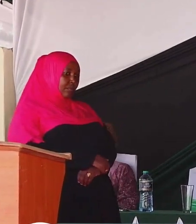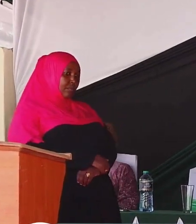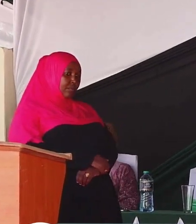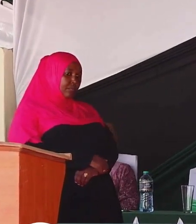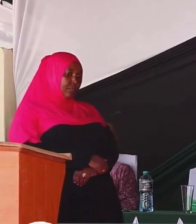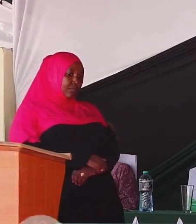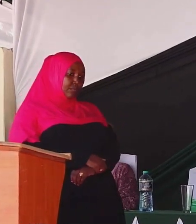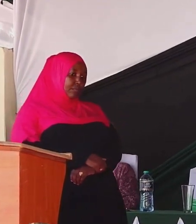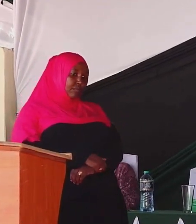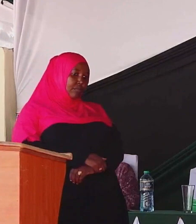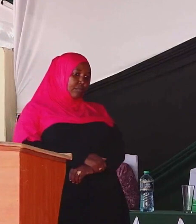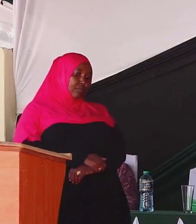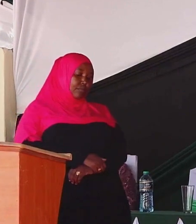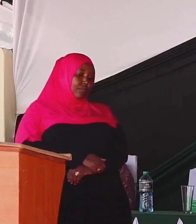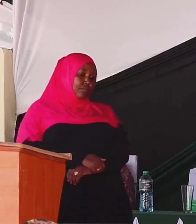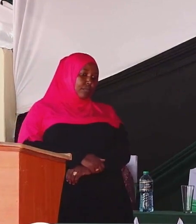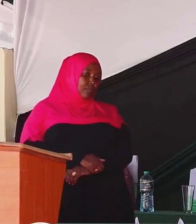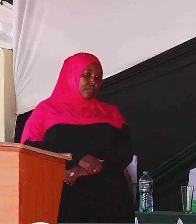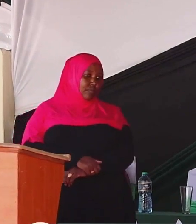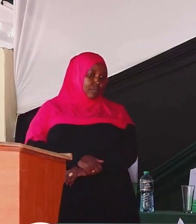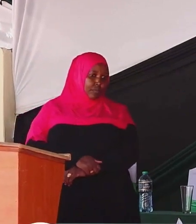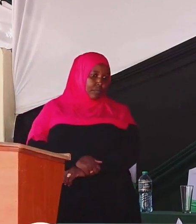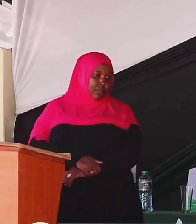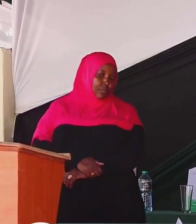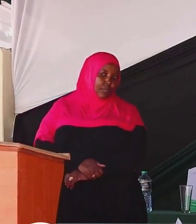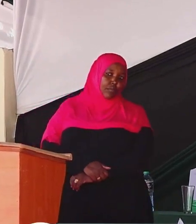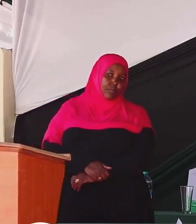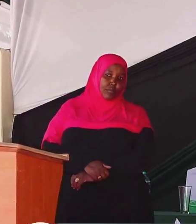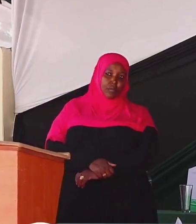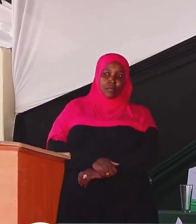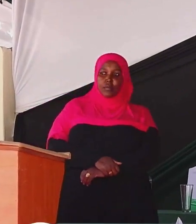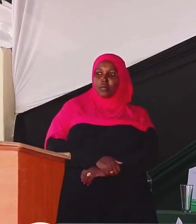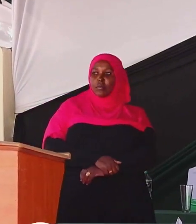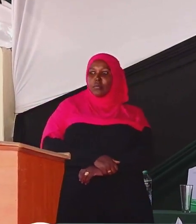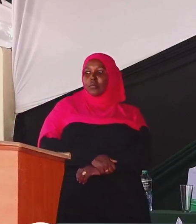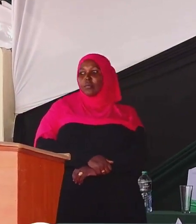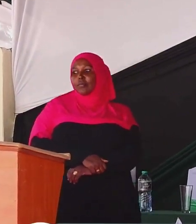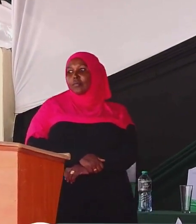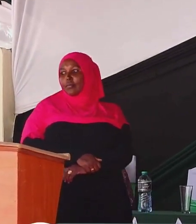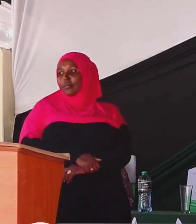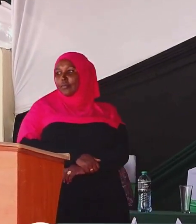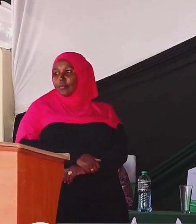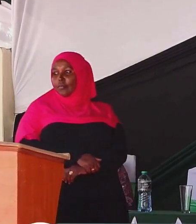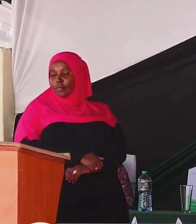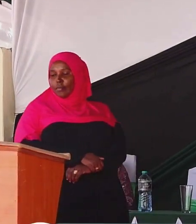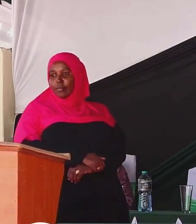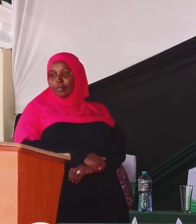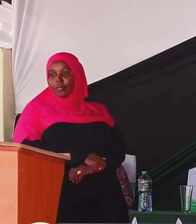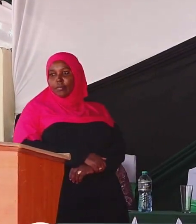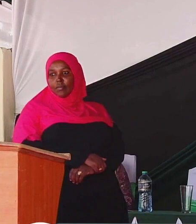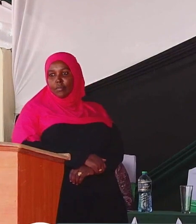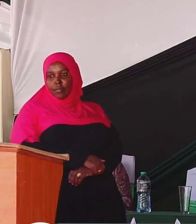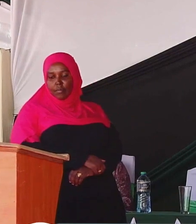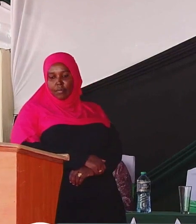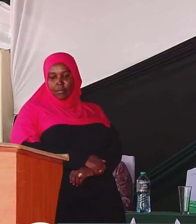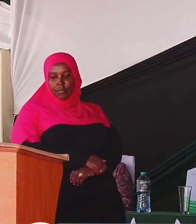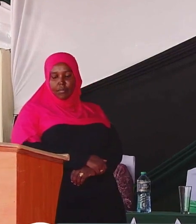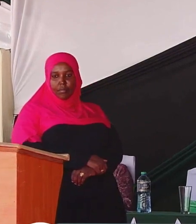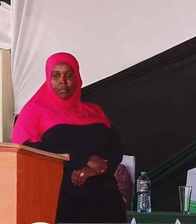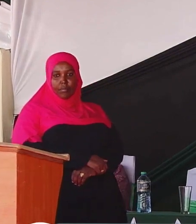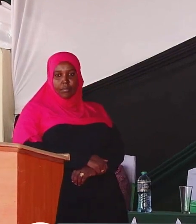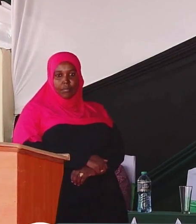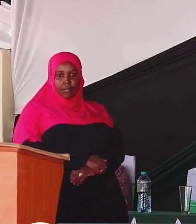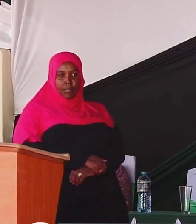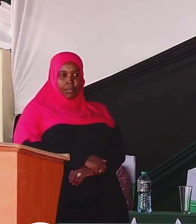this conference. And what I want to tell you is we